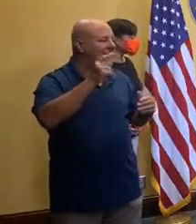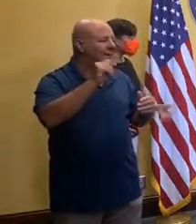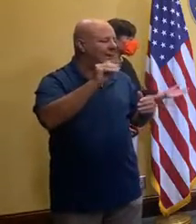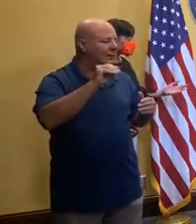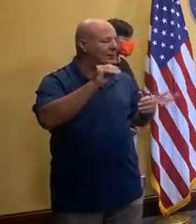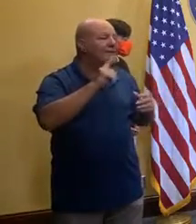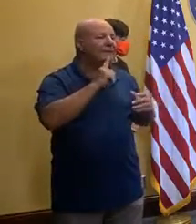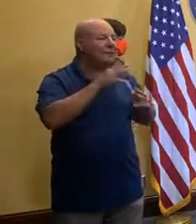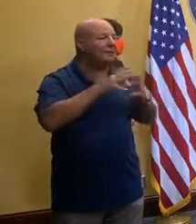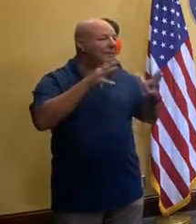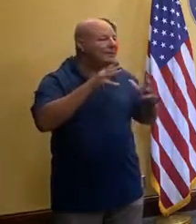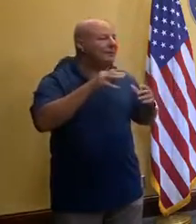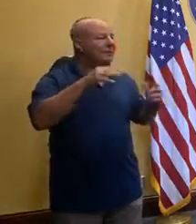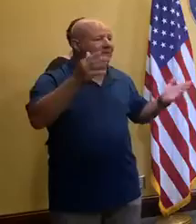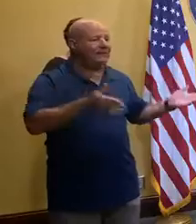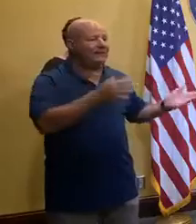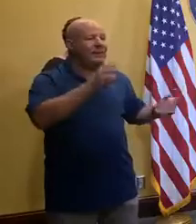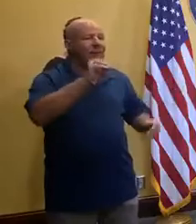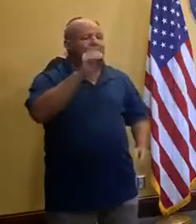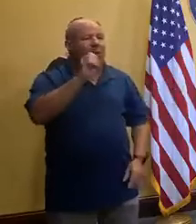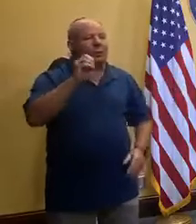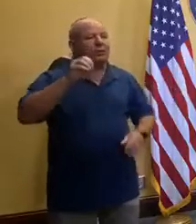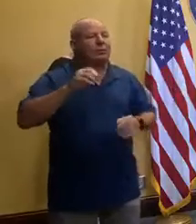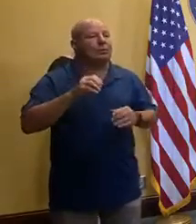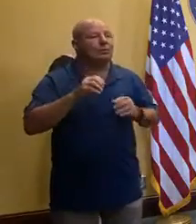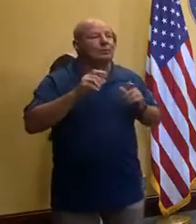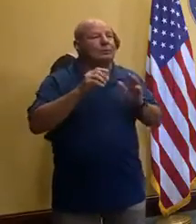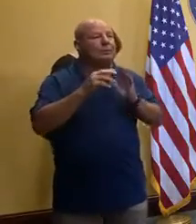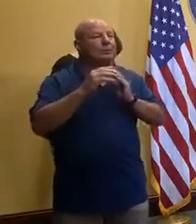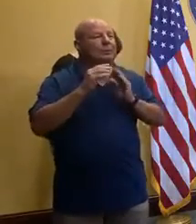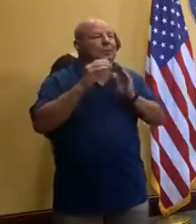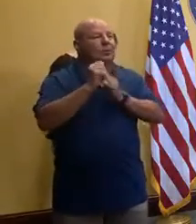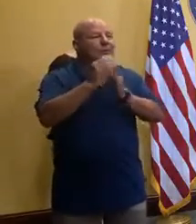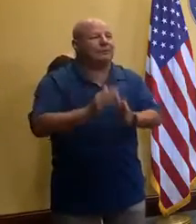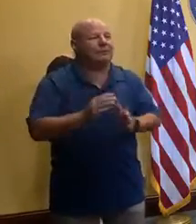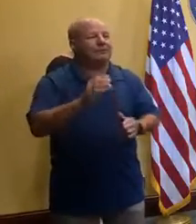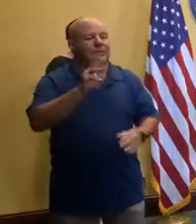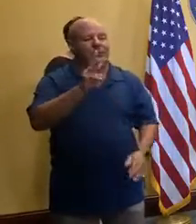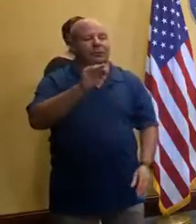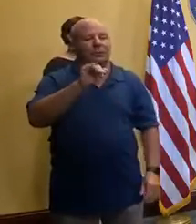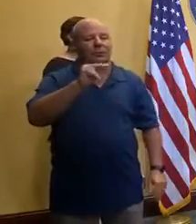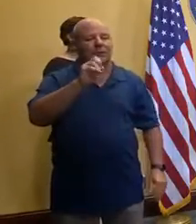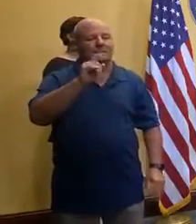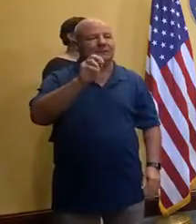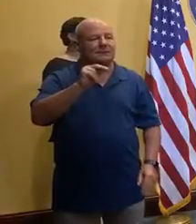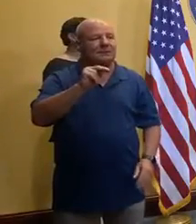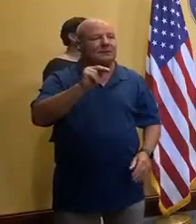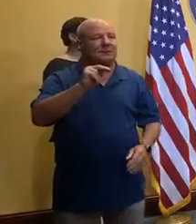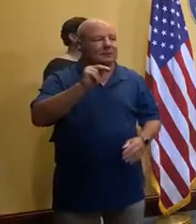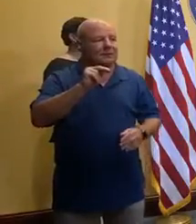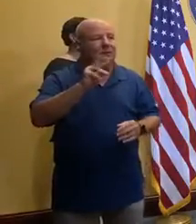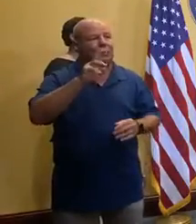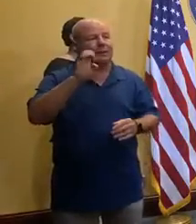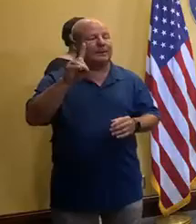Code Enforcement, Mr. Winston Reed. Thank you for being here with us. Thank you, Madam Mayor, team, for your